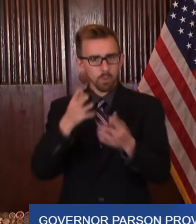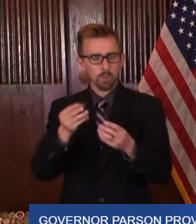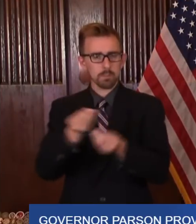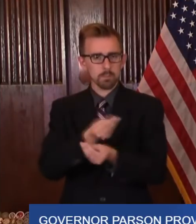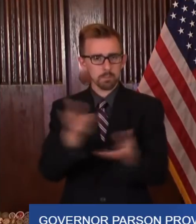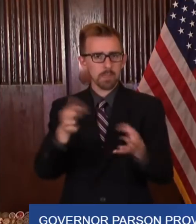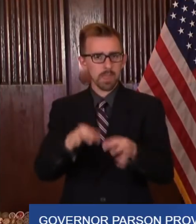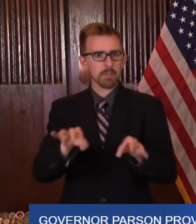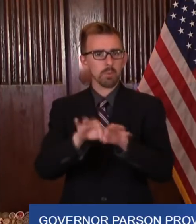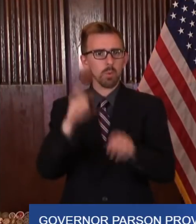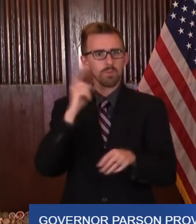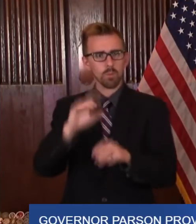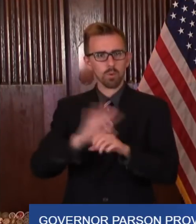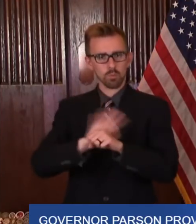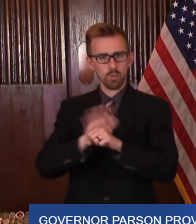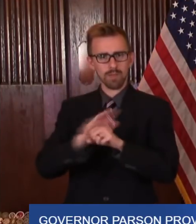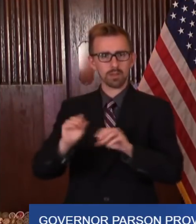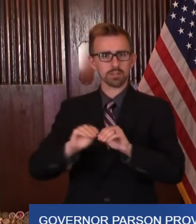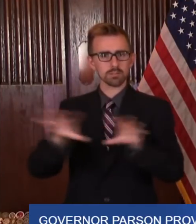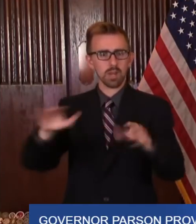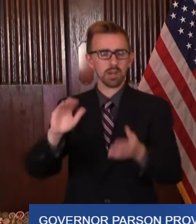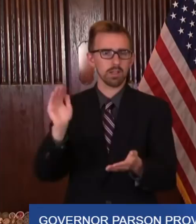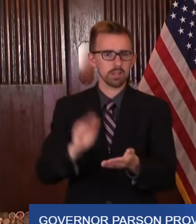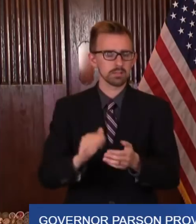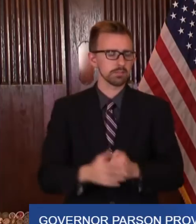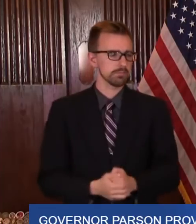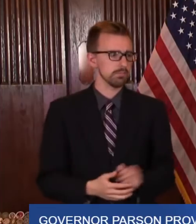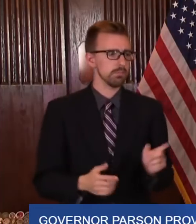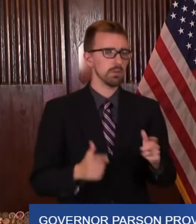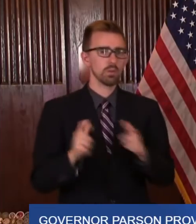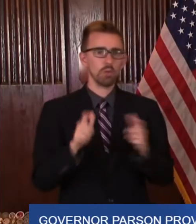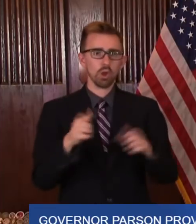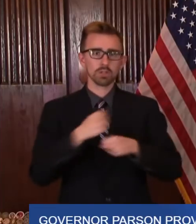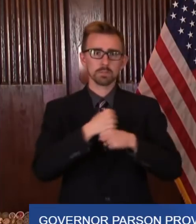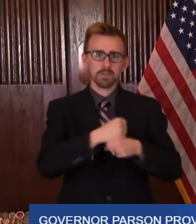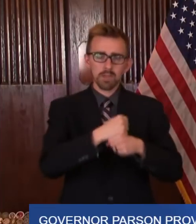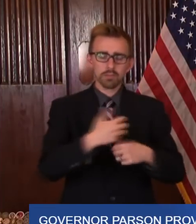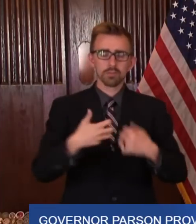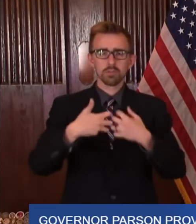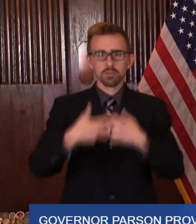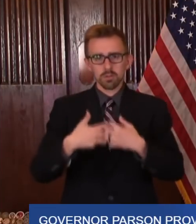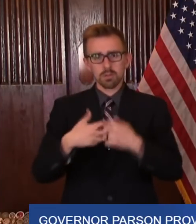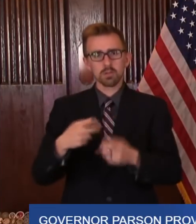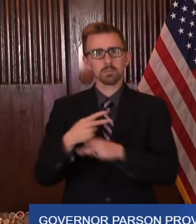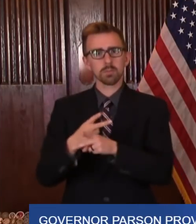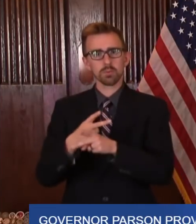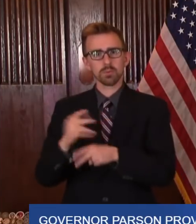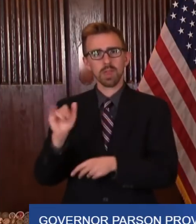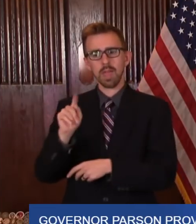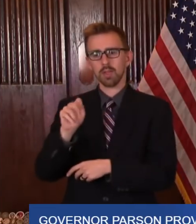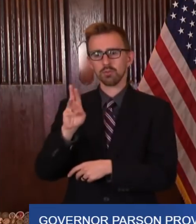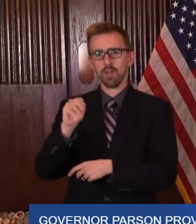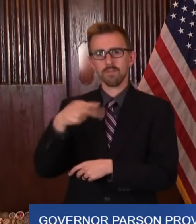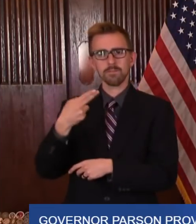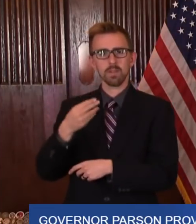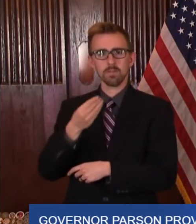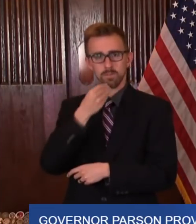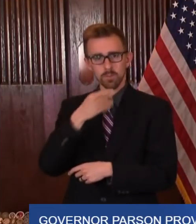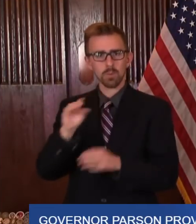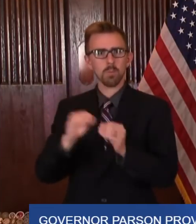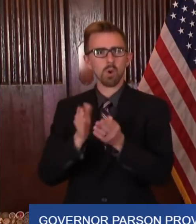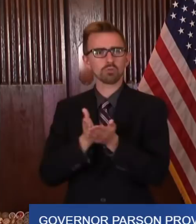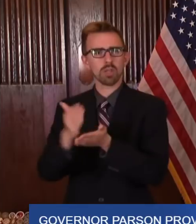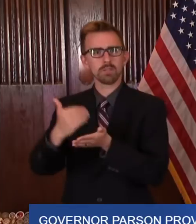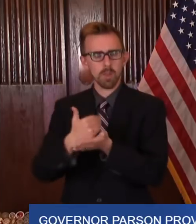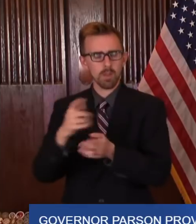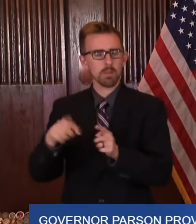contain the spread of COVID-19. Have you urged large manufacturers, producers, and employers like Triumph Food to be more transparent with the public